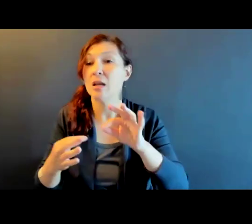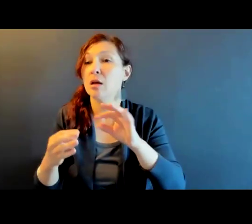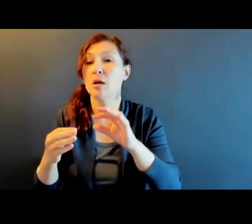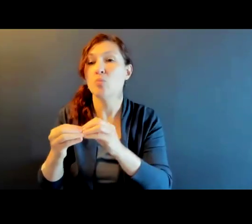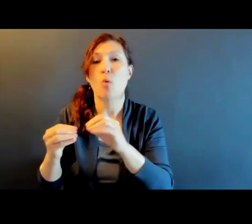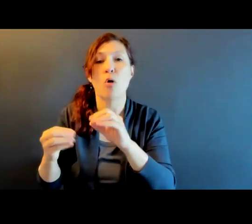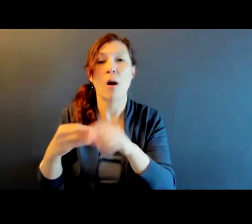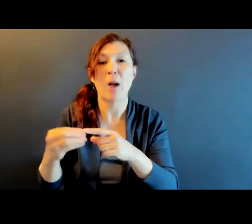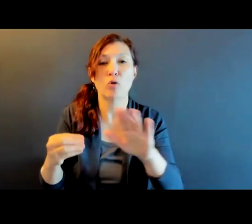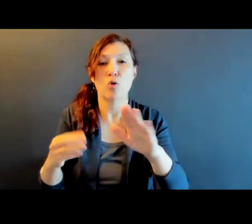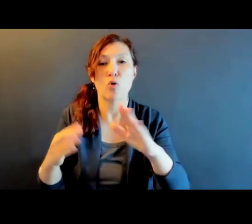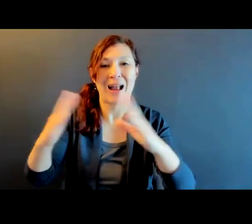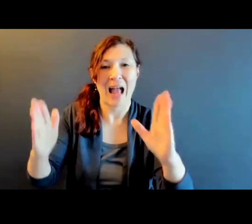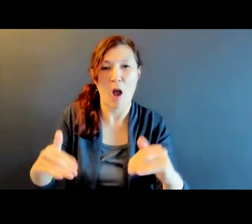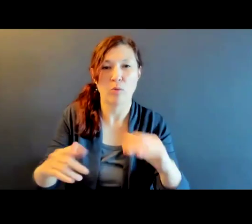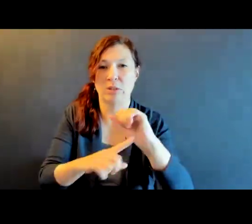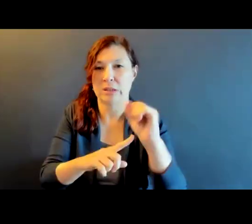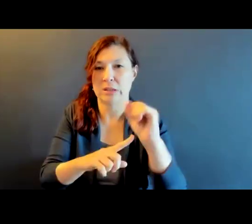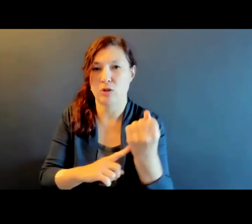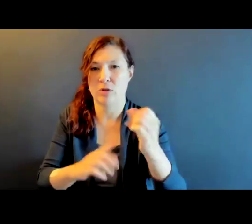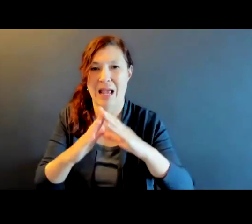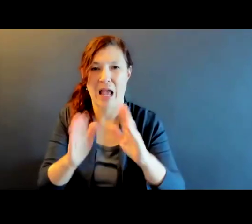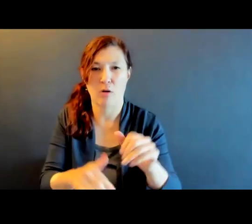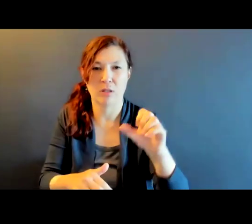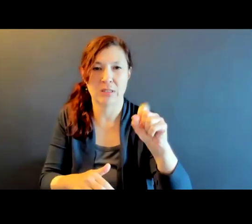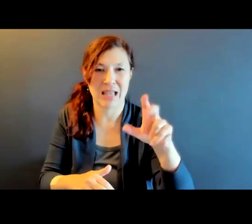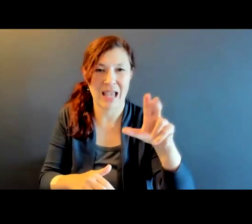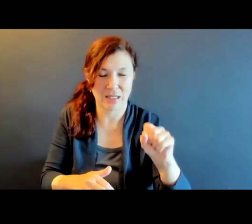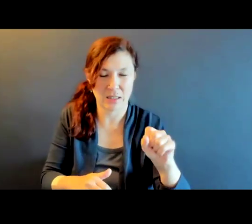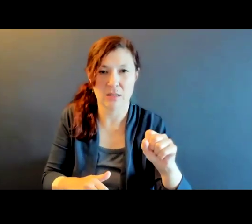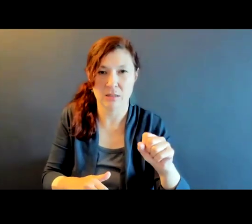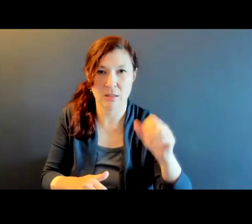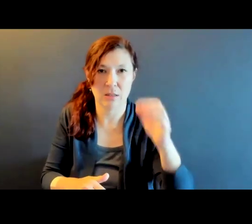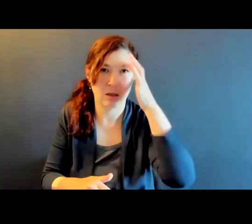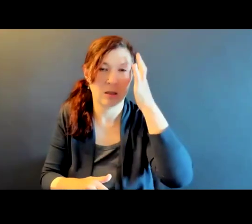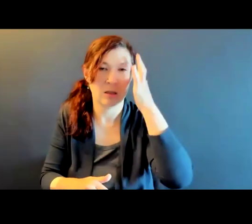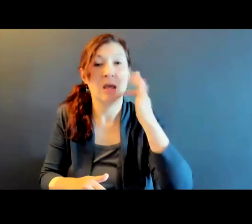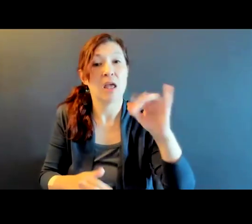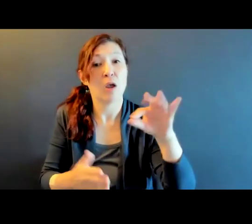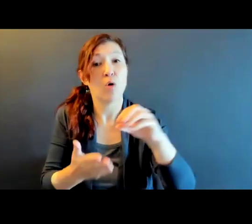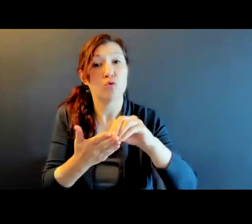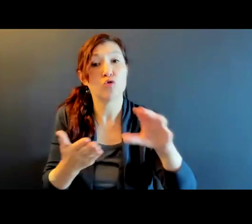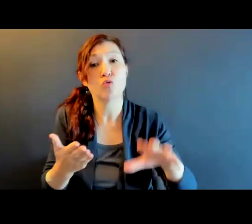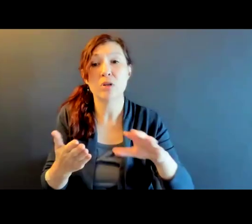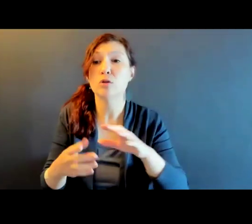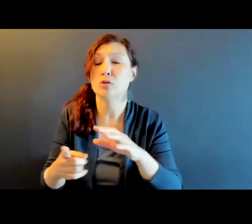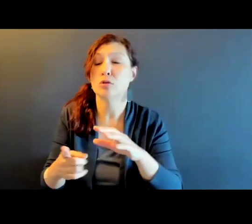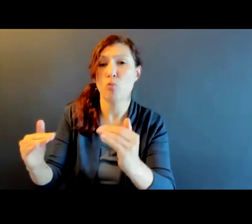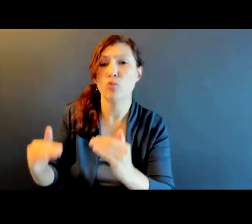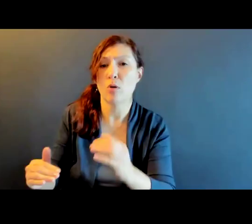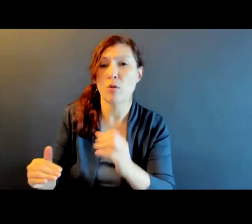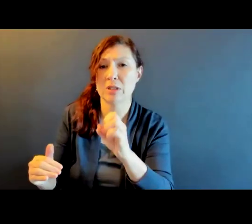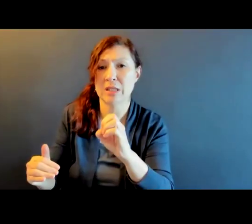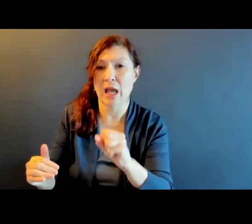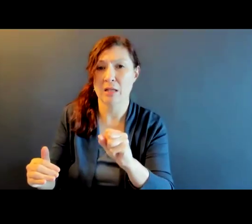And particularly for students who might be a lower socioeconomic threshold, but they're in a school that